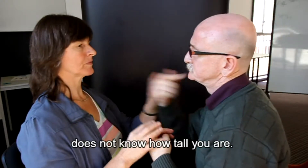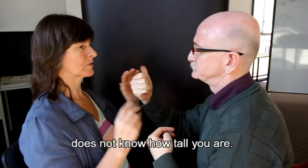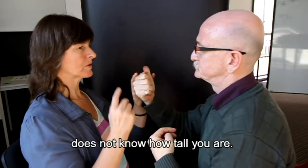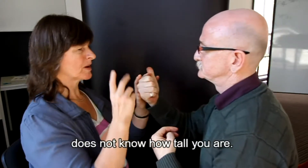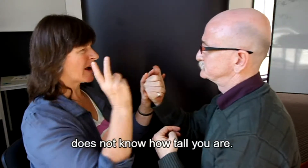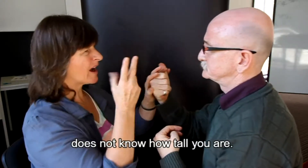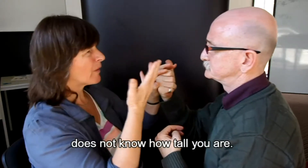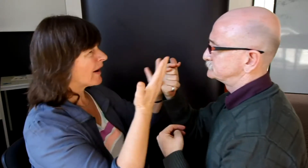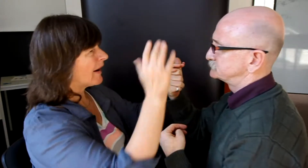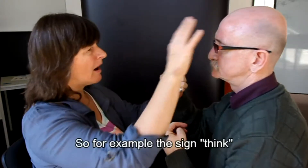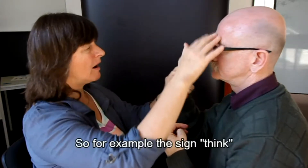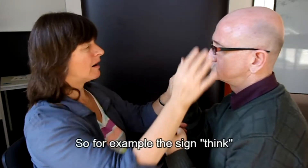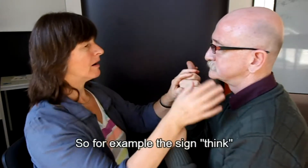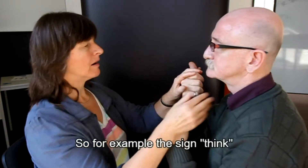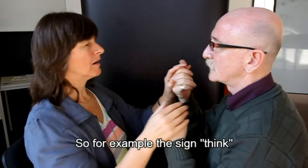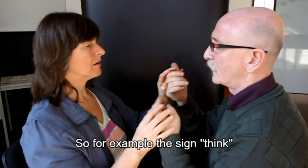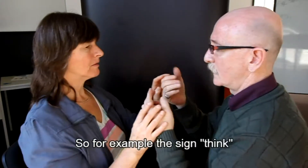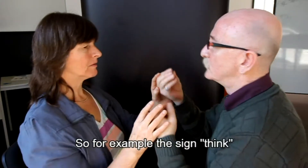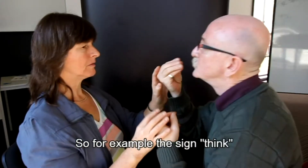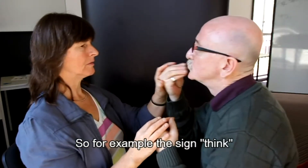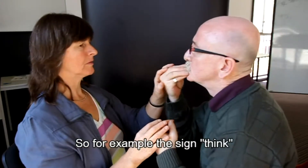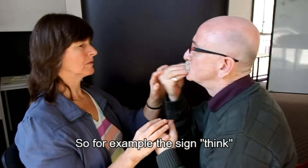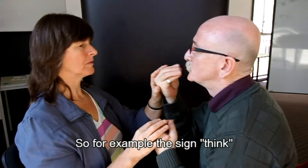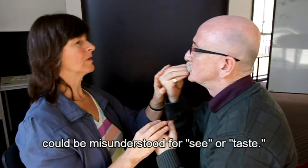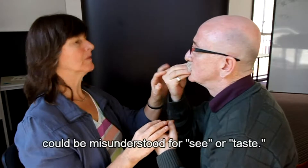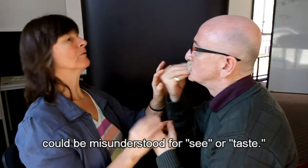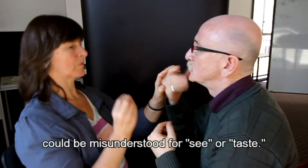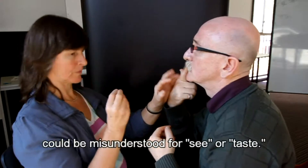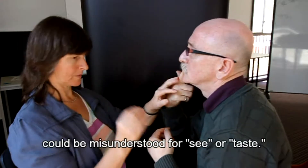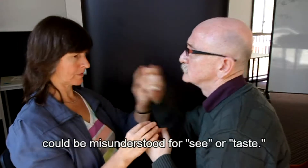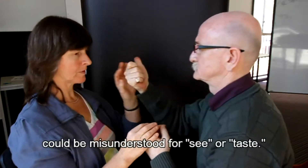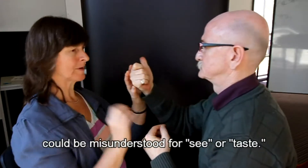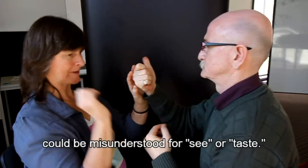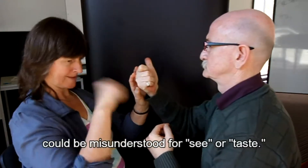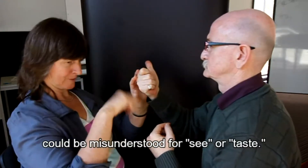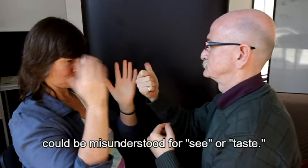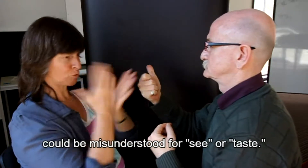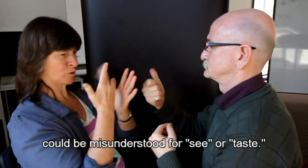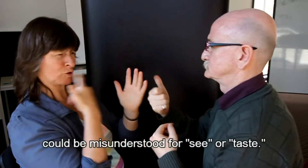are. So for example, the sign think could be misunderstood for see or